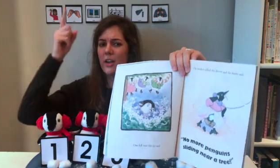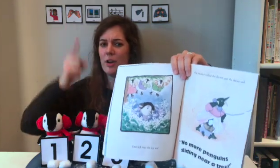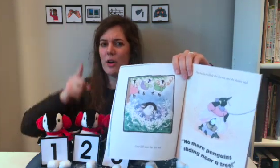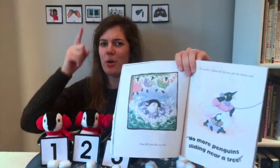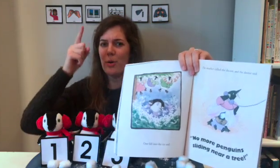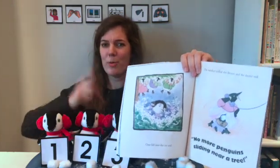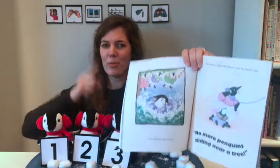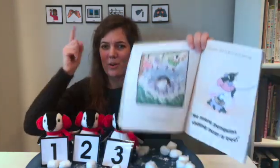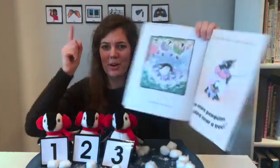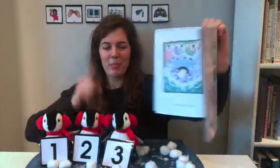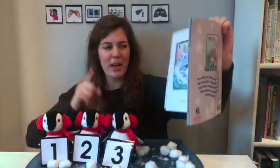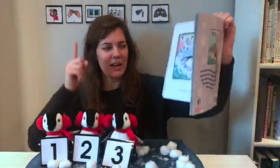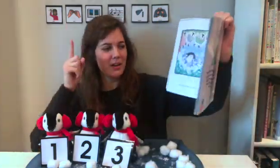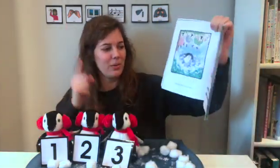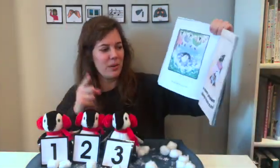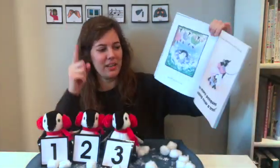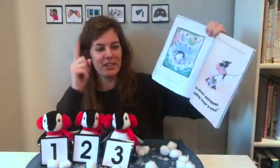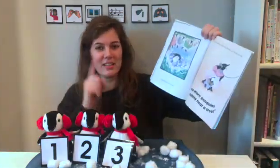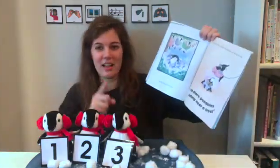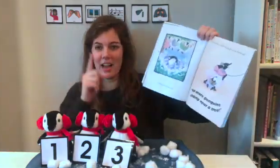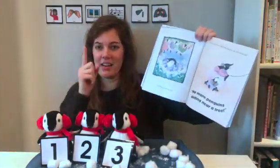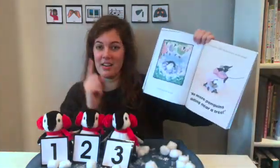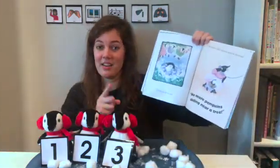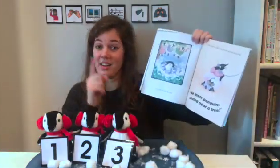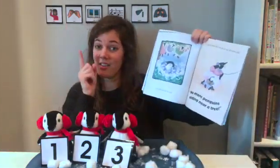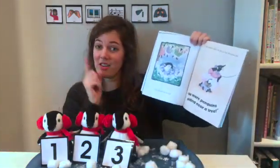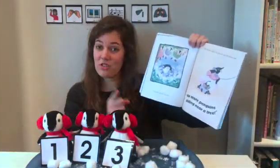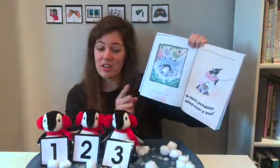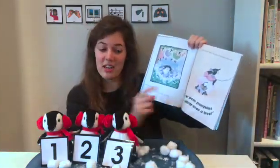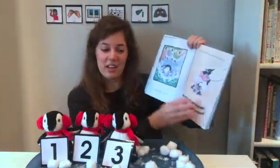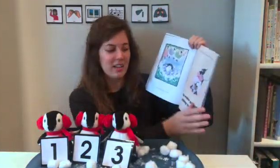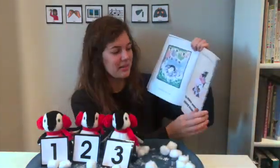No more penguins sliding near a tree.